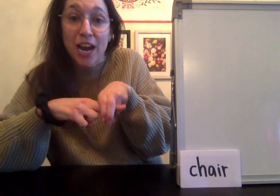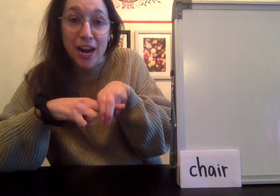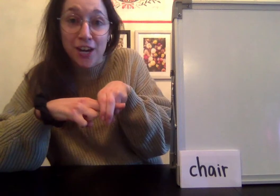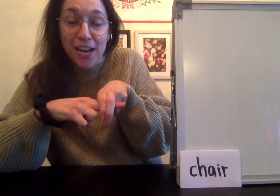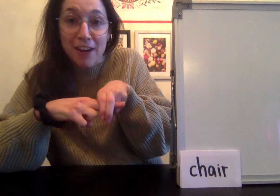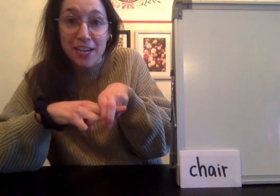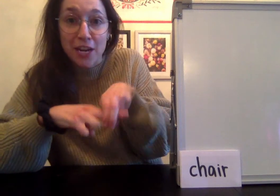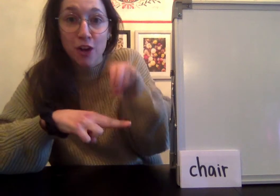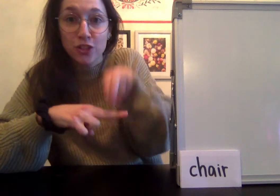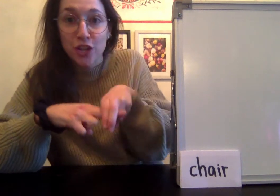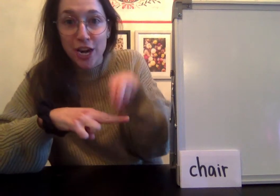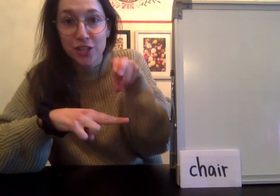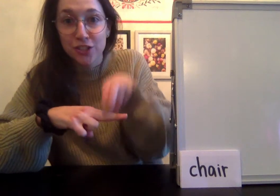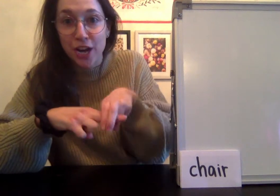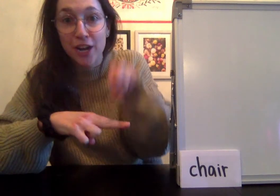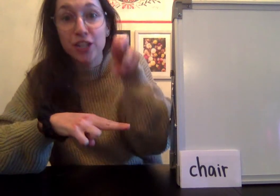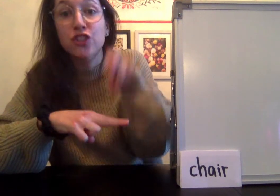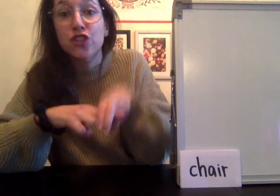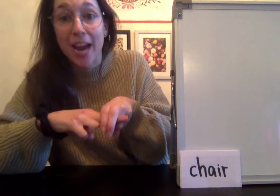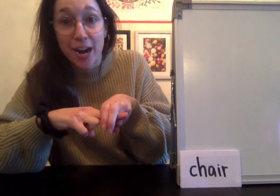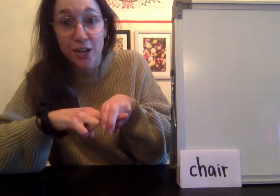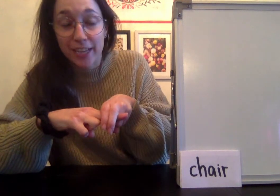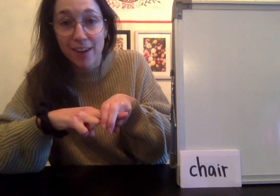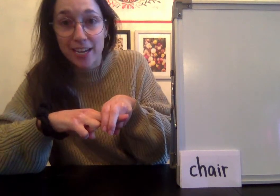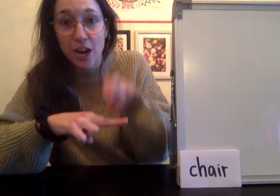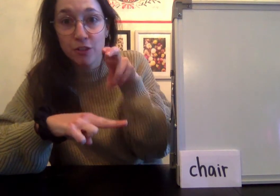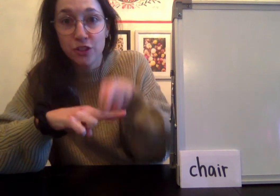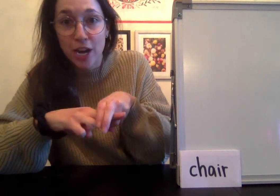Chair. Get ready, go. Chair, get ready, go.